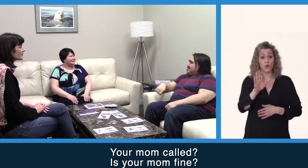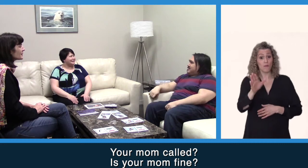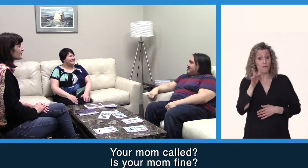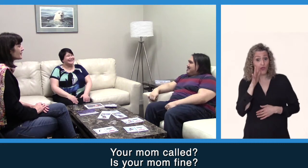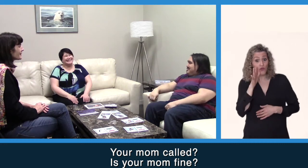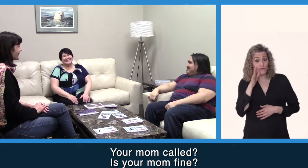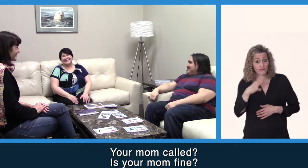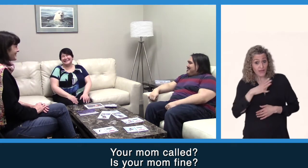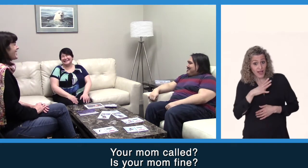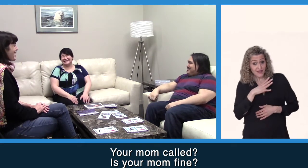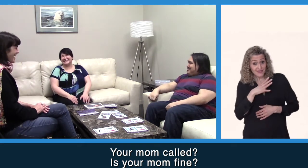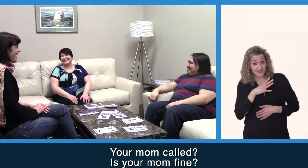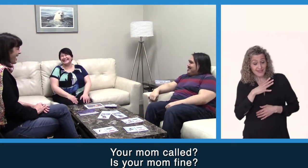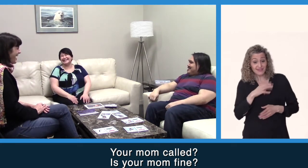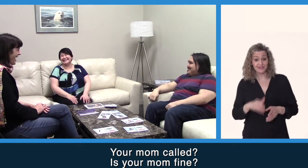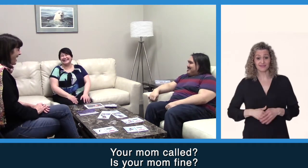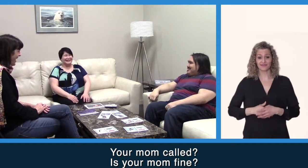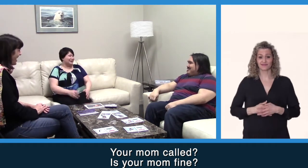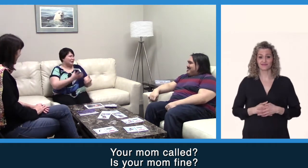fine.